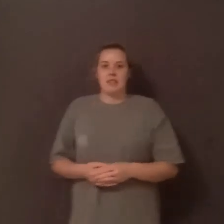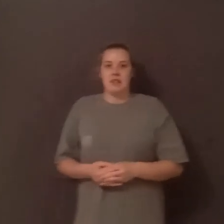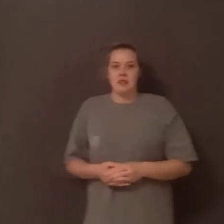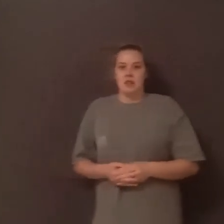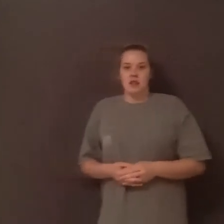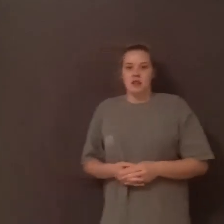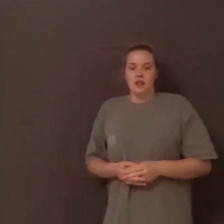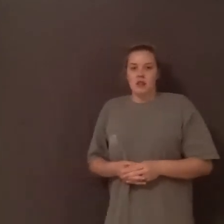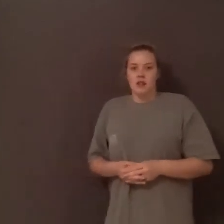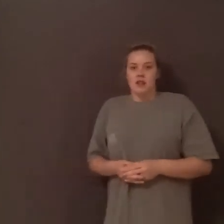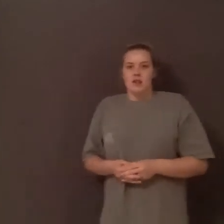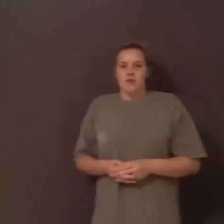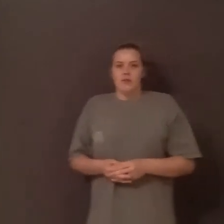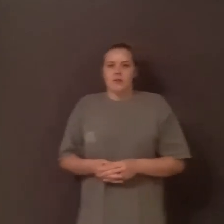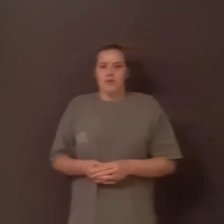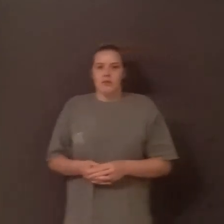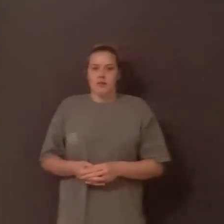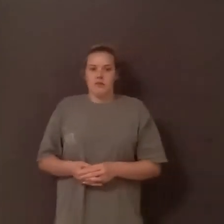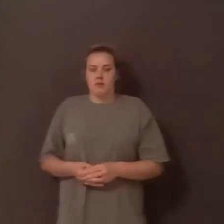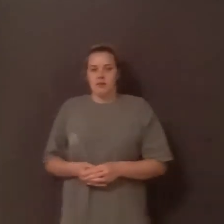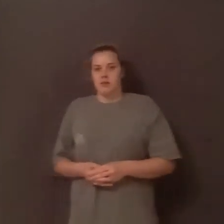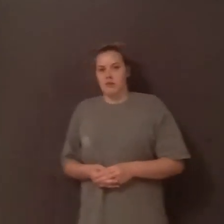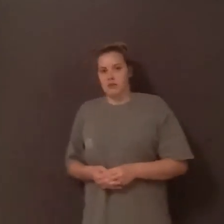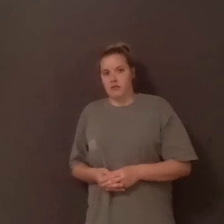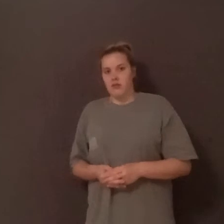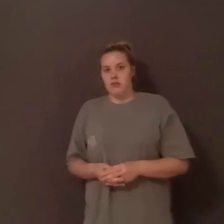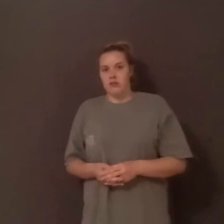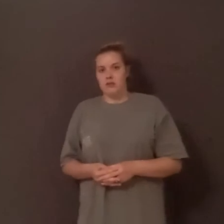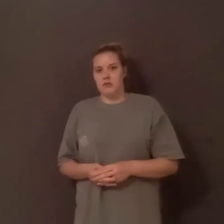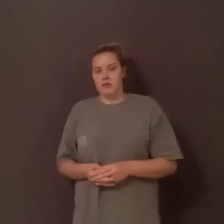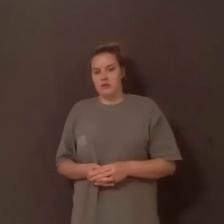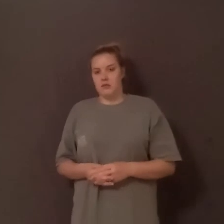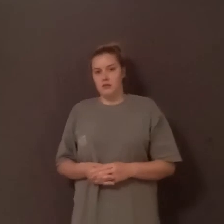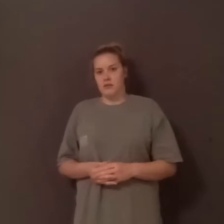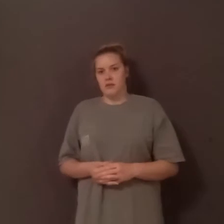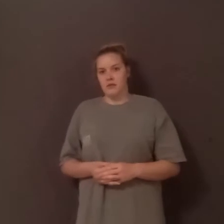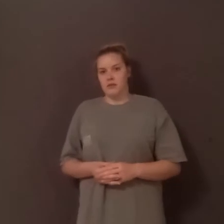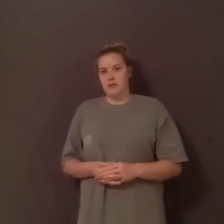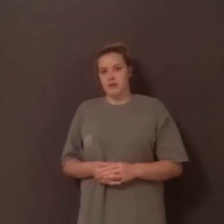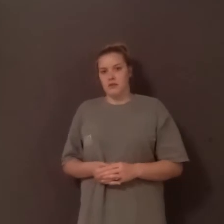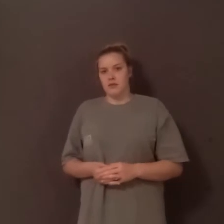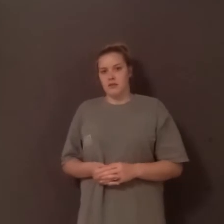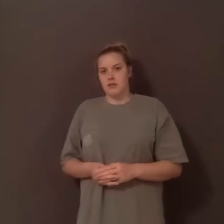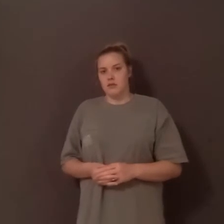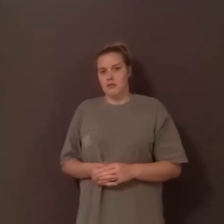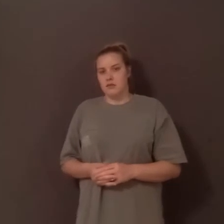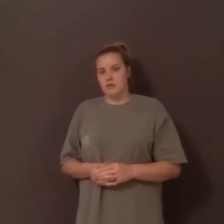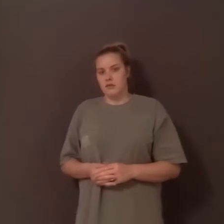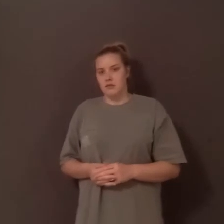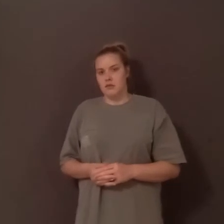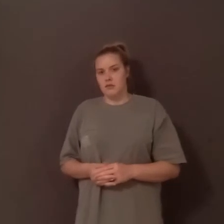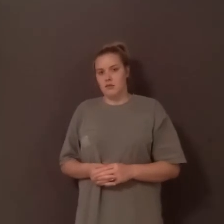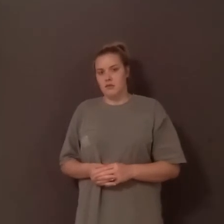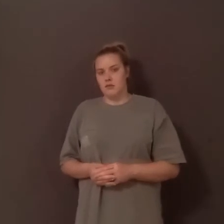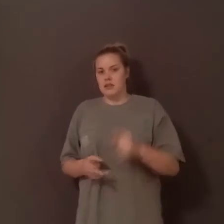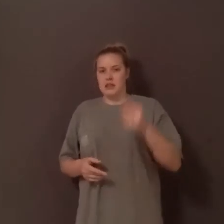I'm aware that we're going to the violence quite quickly and to the sort of the negative characterization. But I don't know if we're going to get